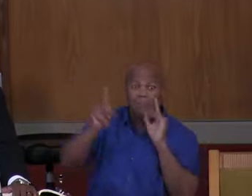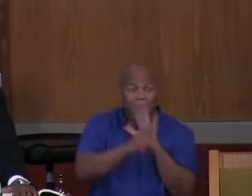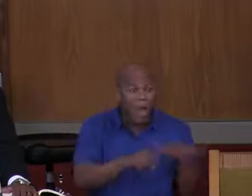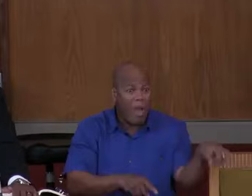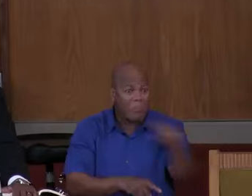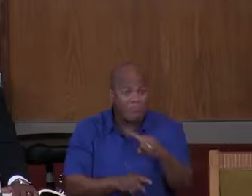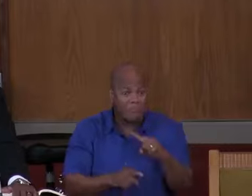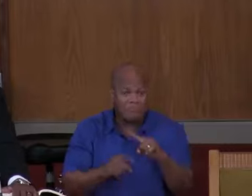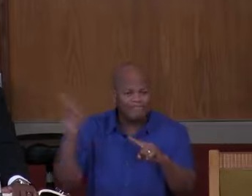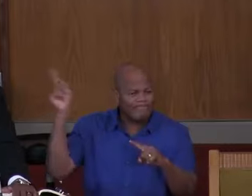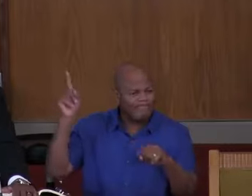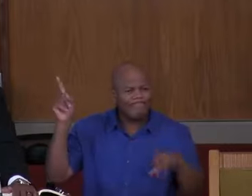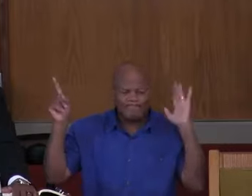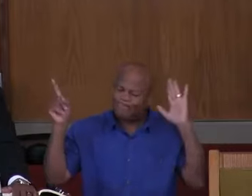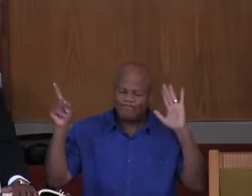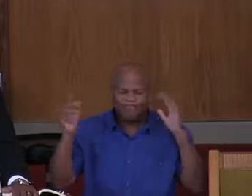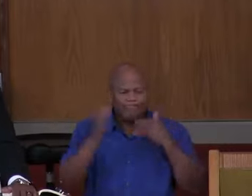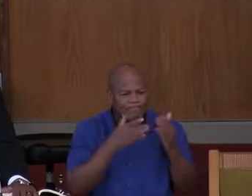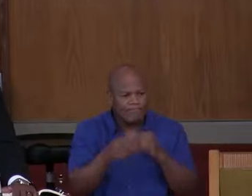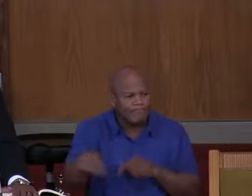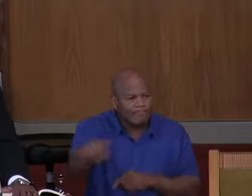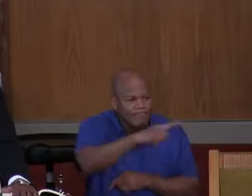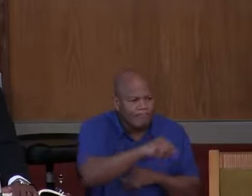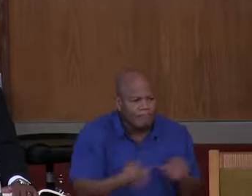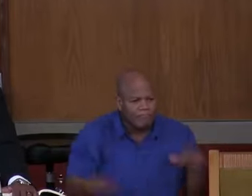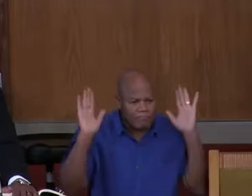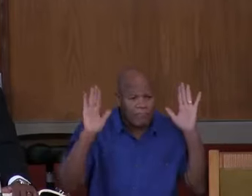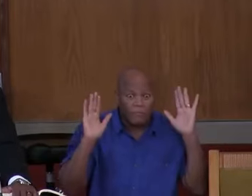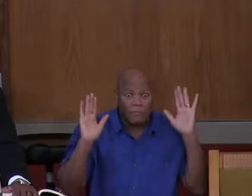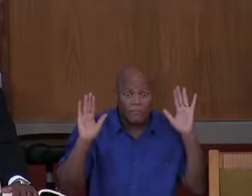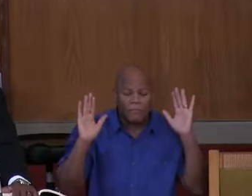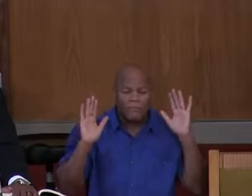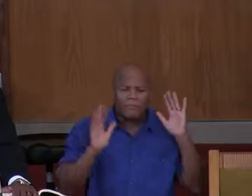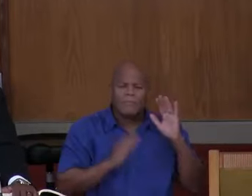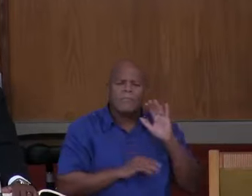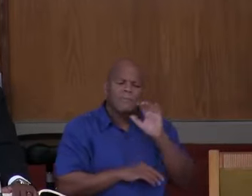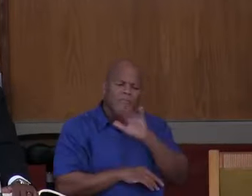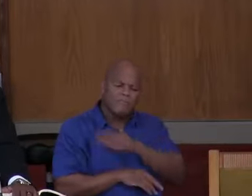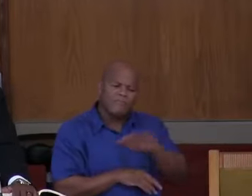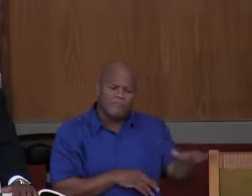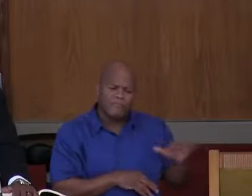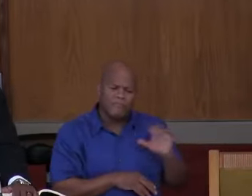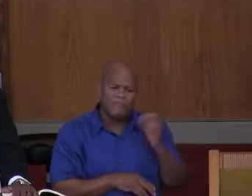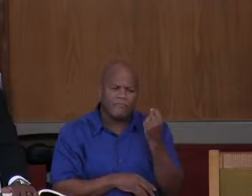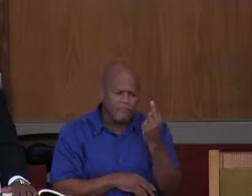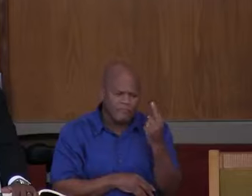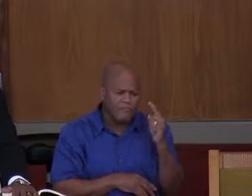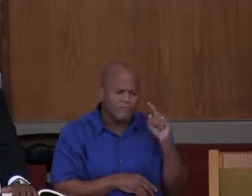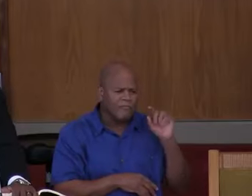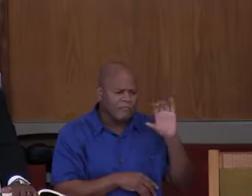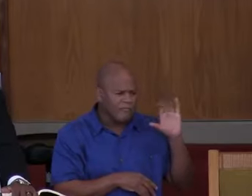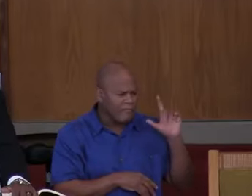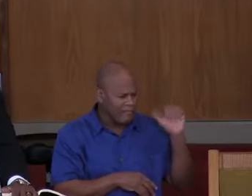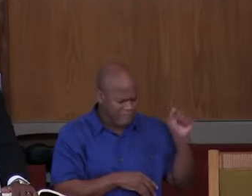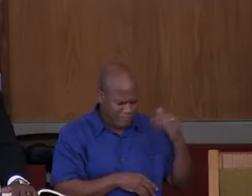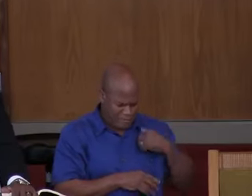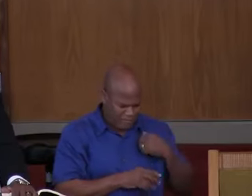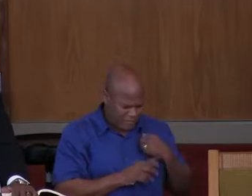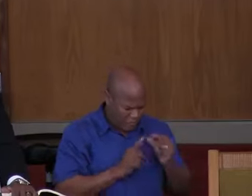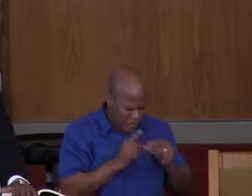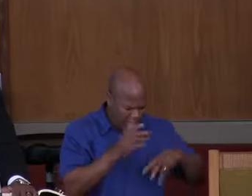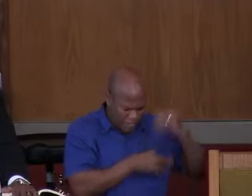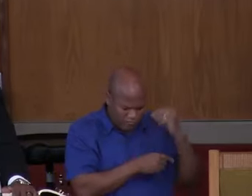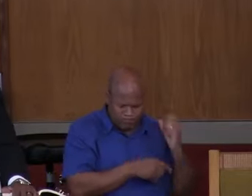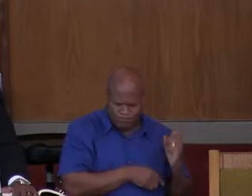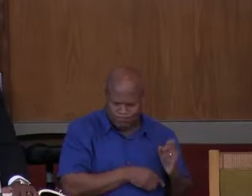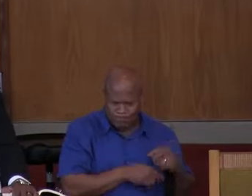you did. Caleb was confident. What? Isaiah 55:11. So shall the word go out of my mouth. It shall not return unto